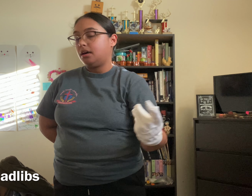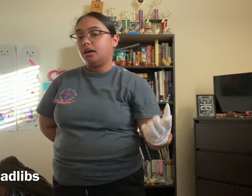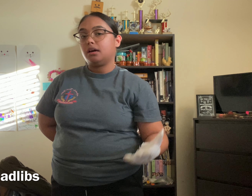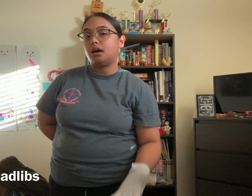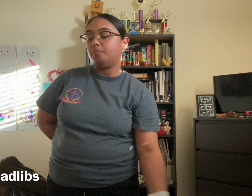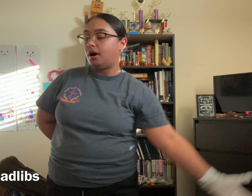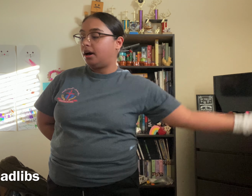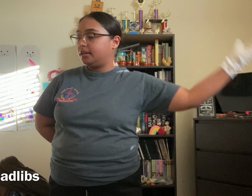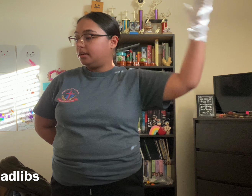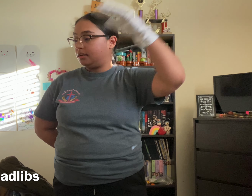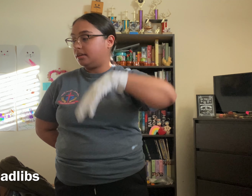come on,